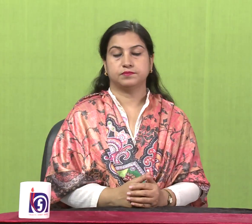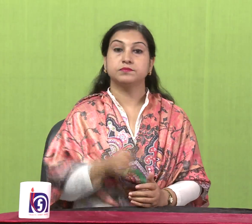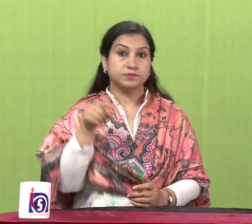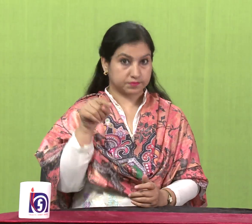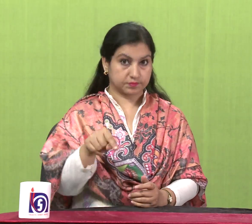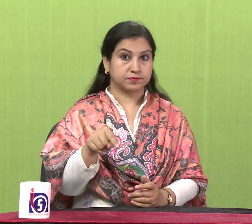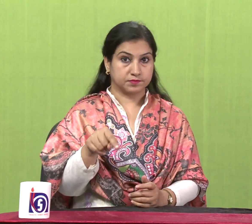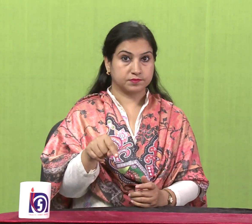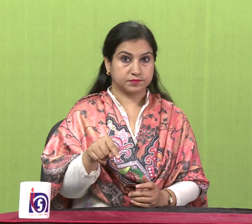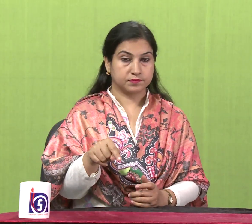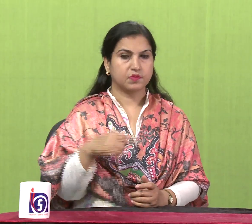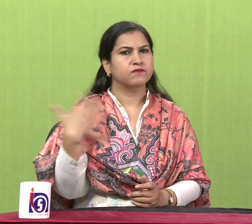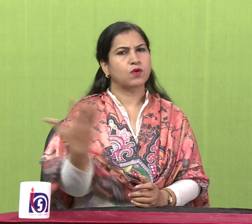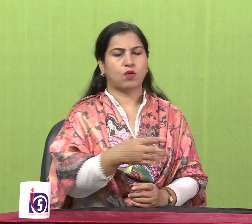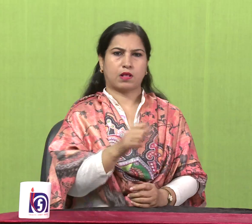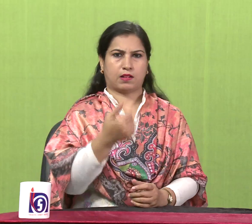Therefore, we can say that